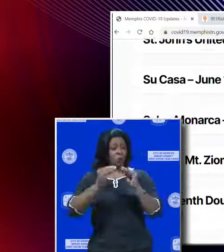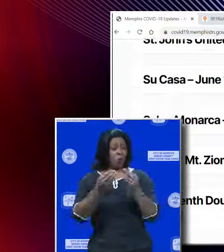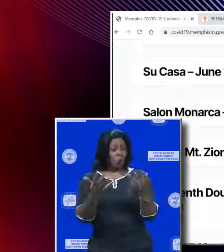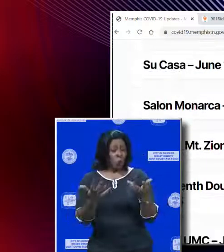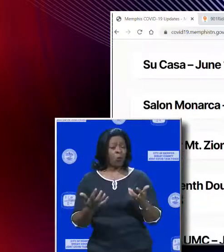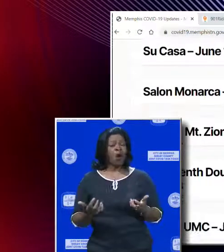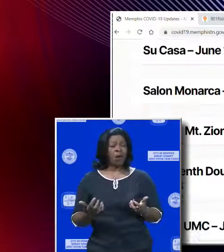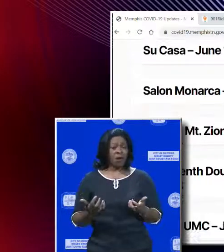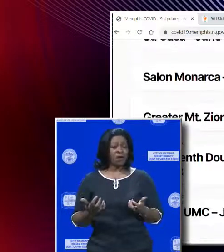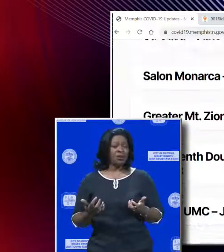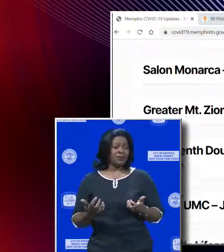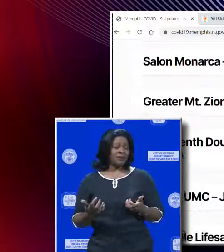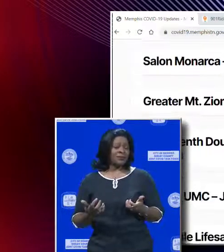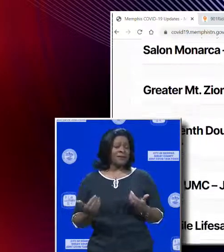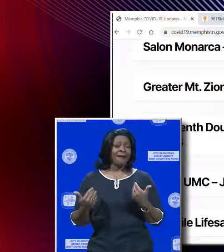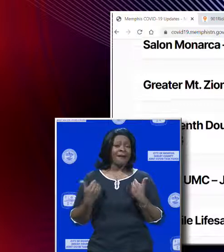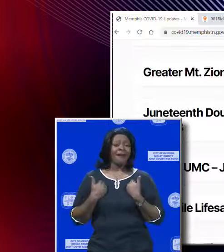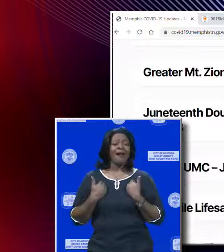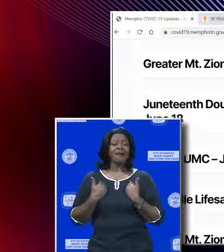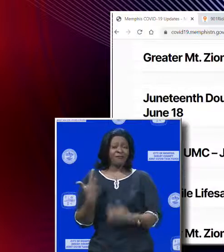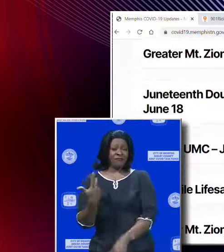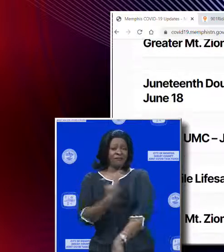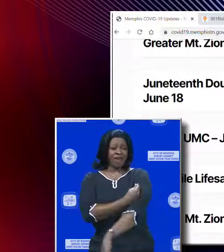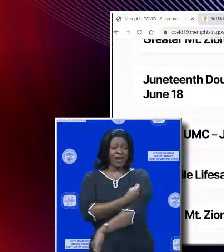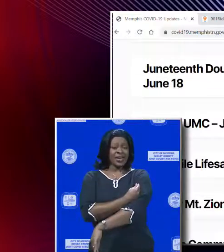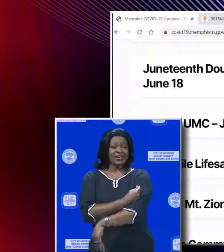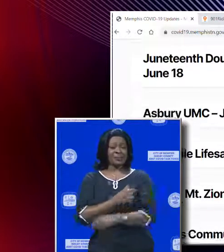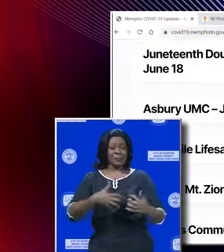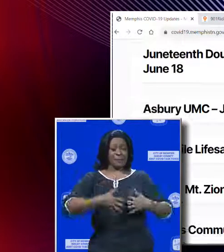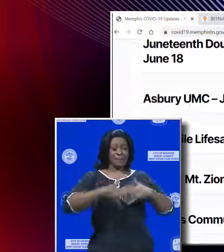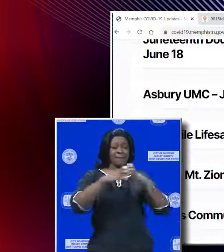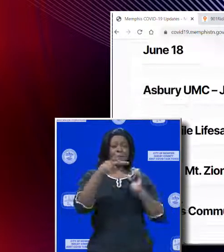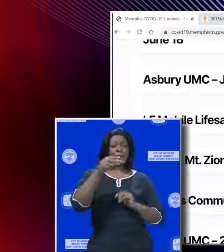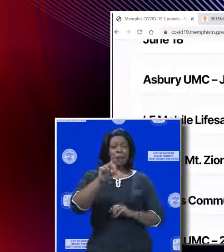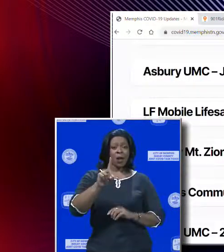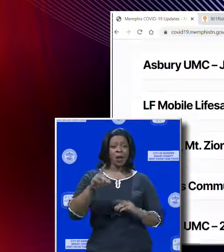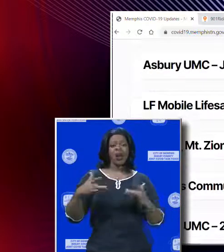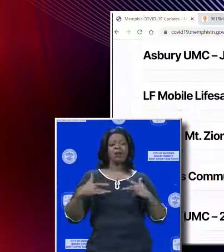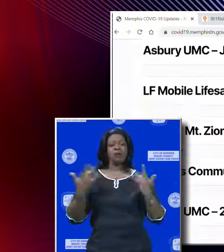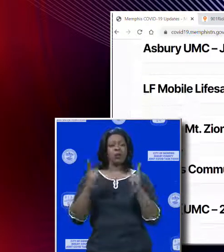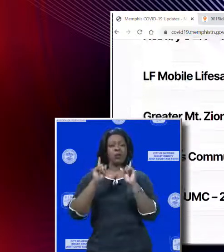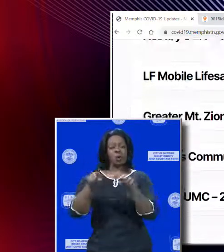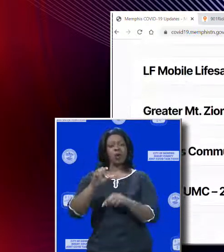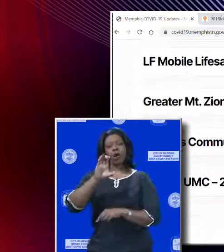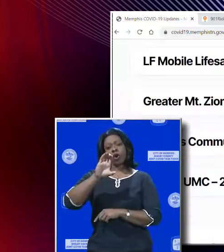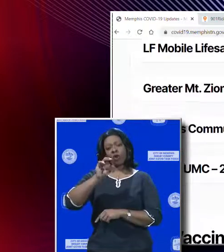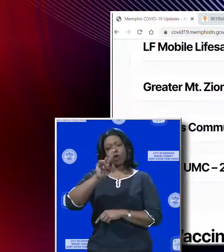like to have a vaccination pod or an event, you can also go to that